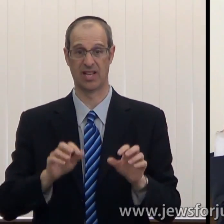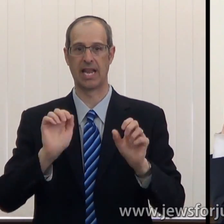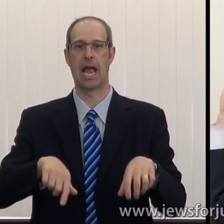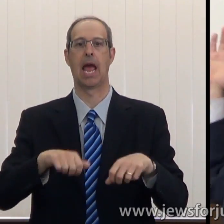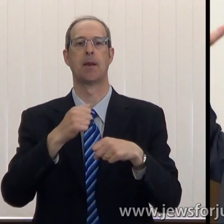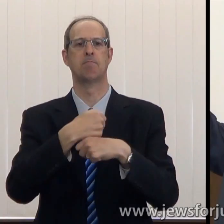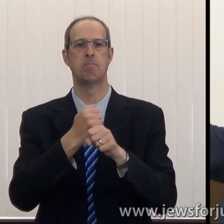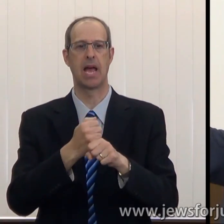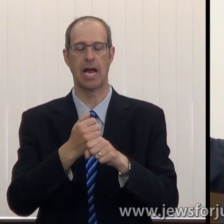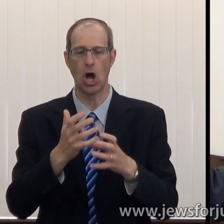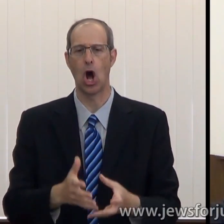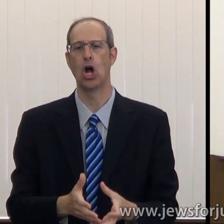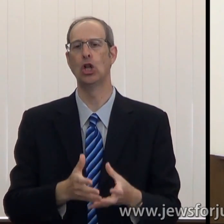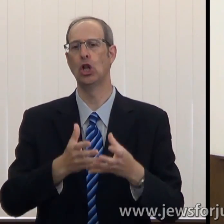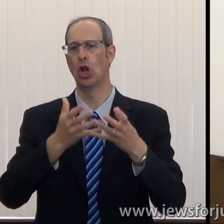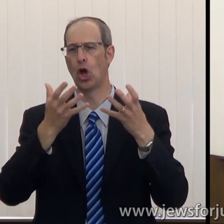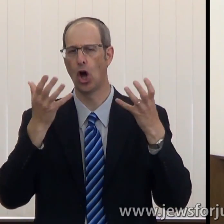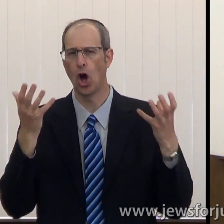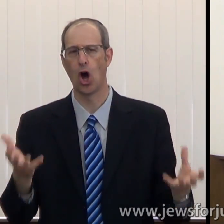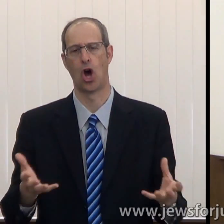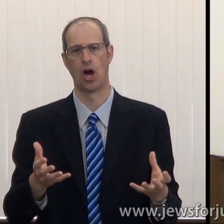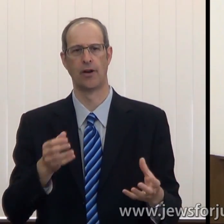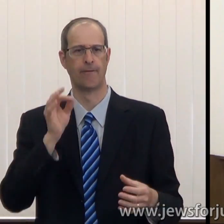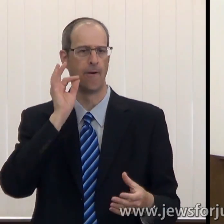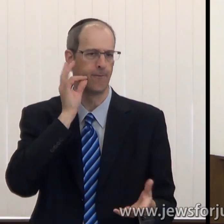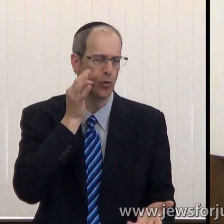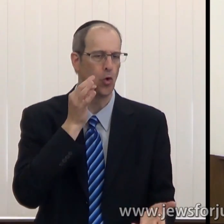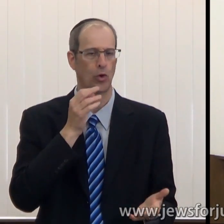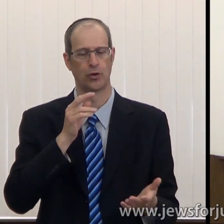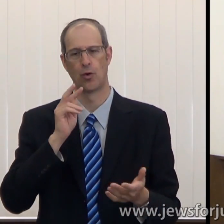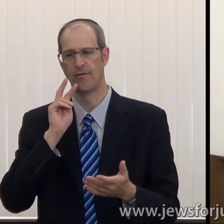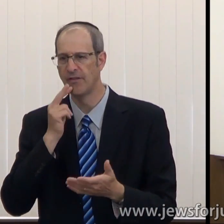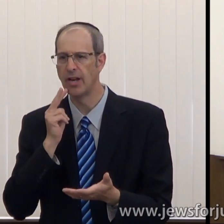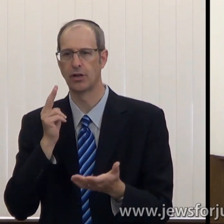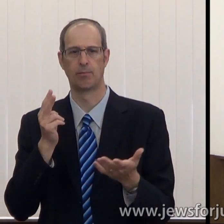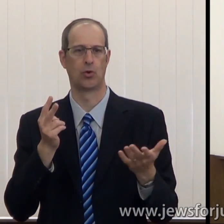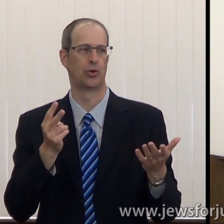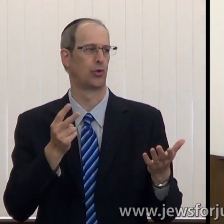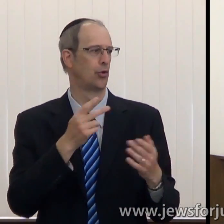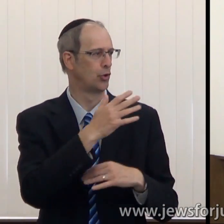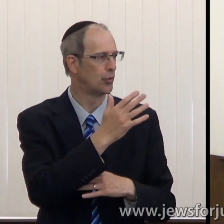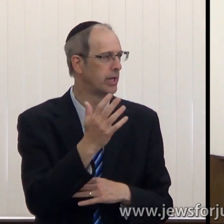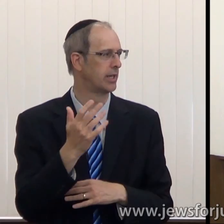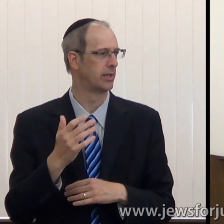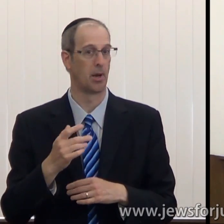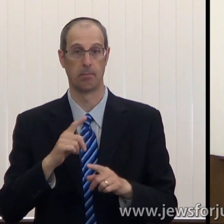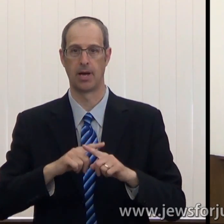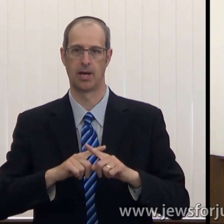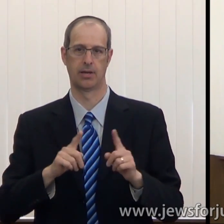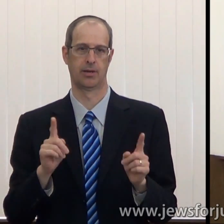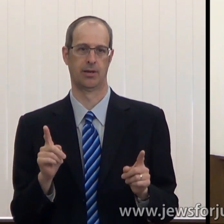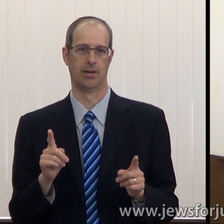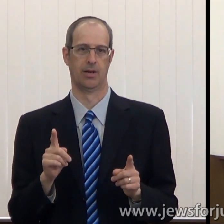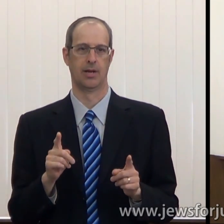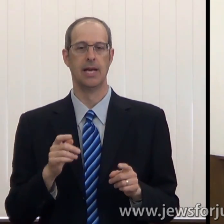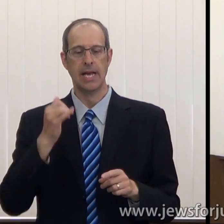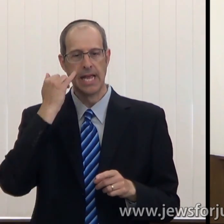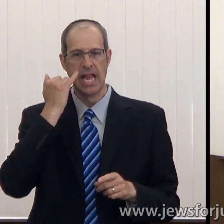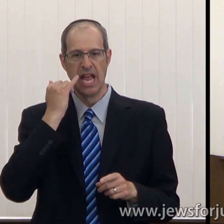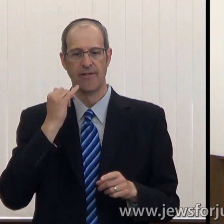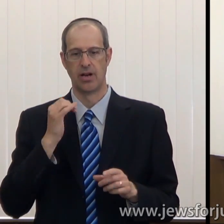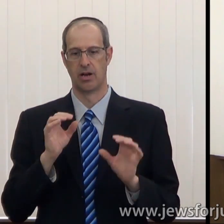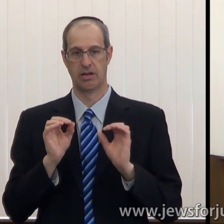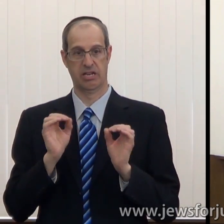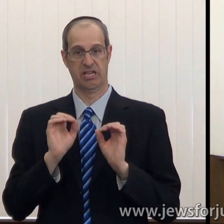a tremendous amount of fruits or vegetables or trees. But if you do